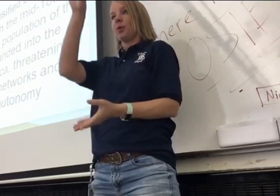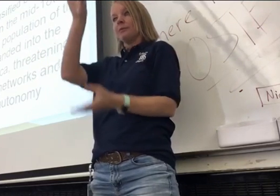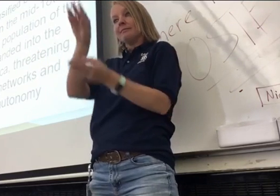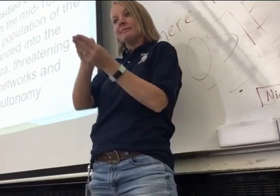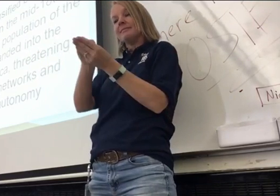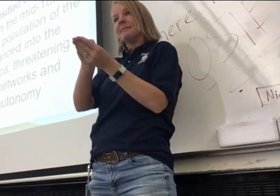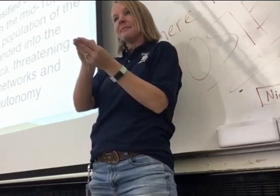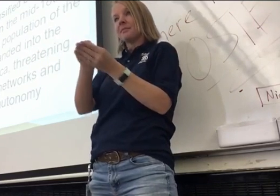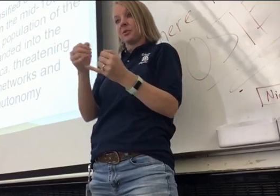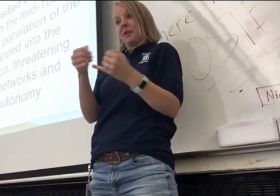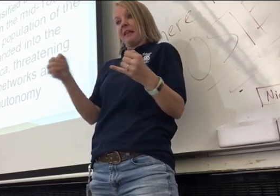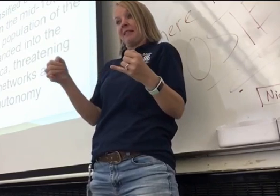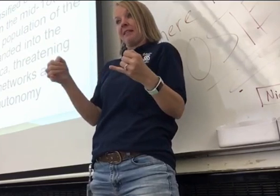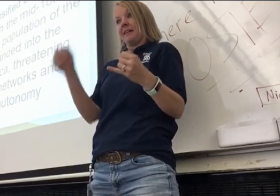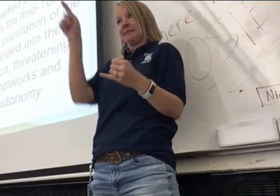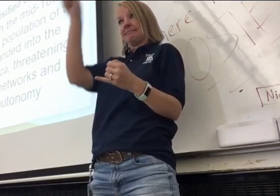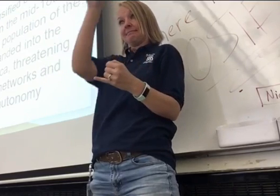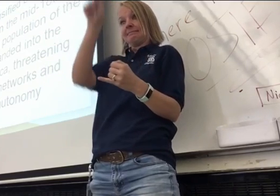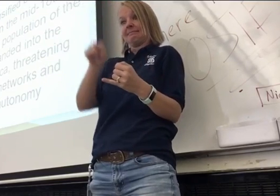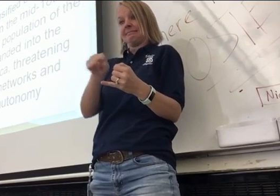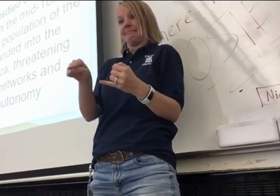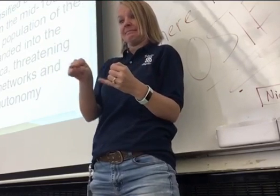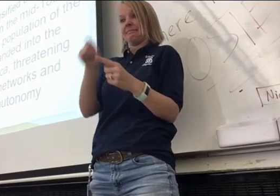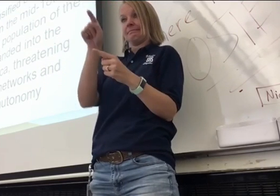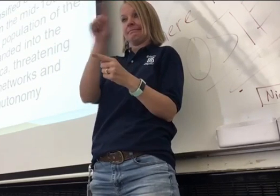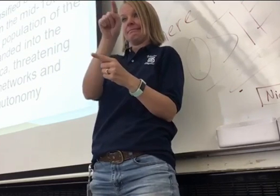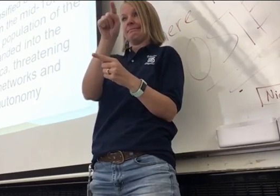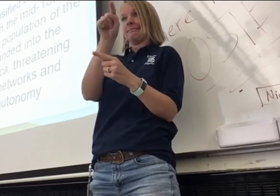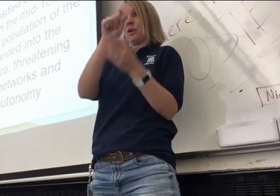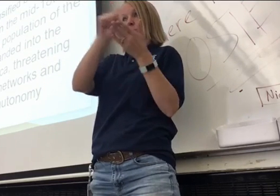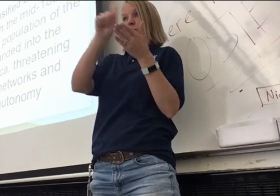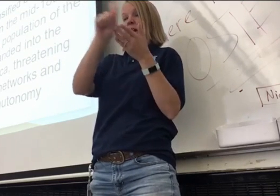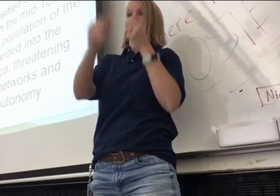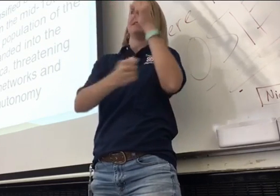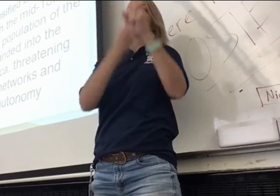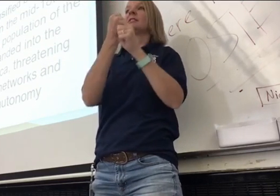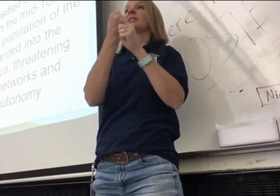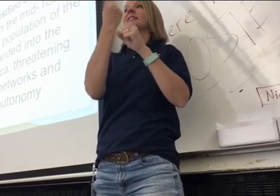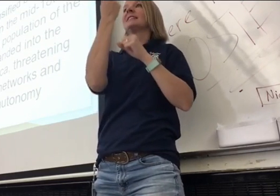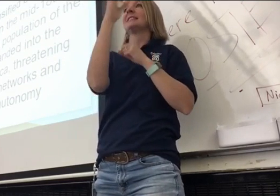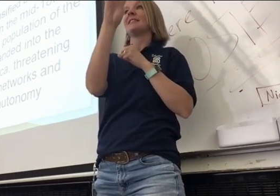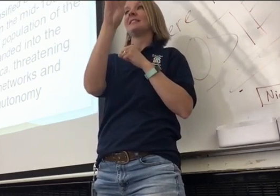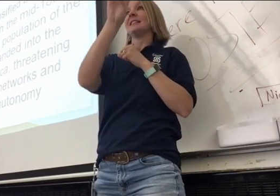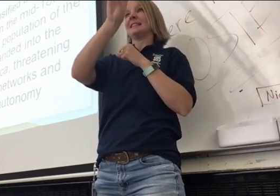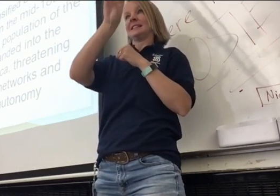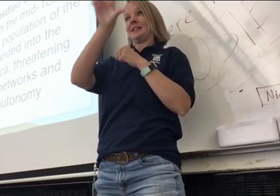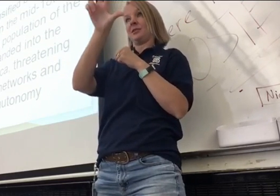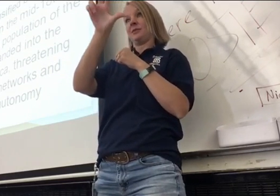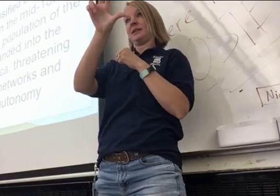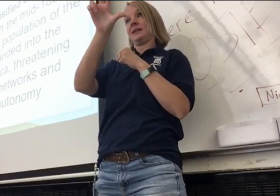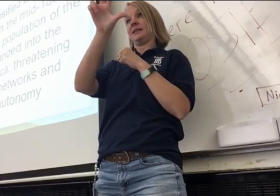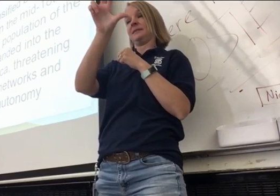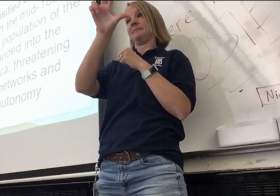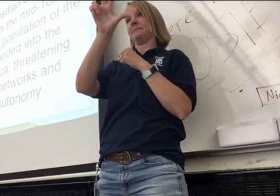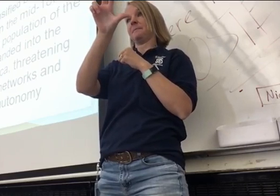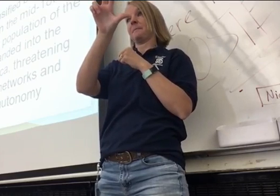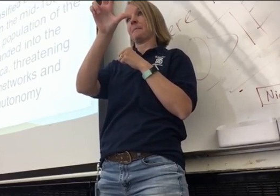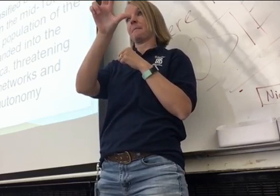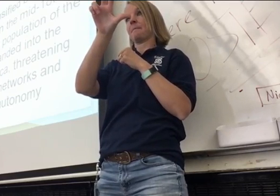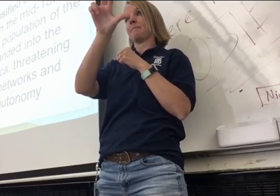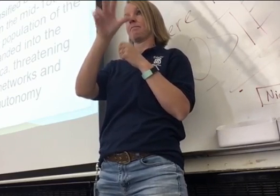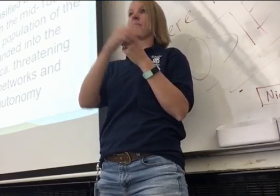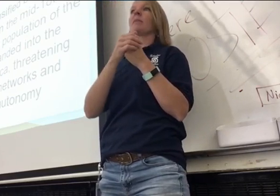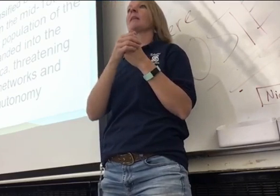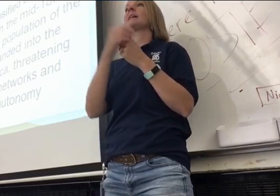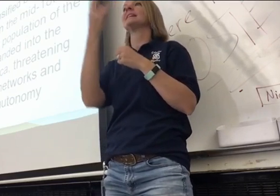At this bottom line, if you will write the year 1763 and